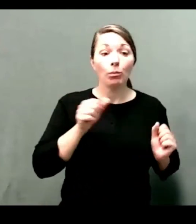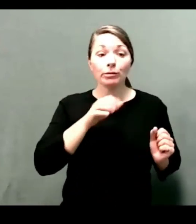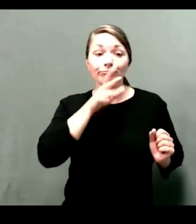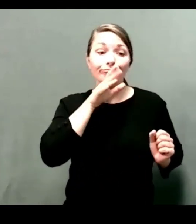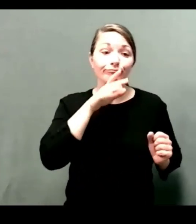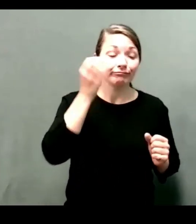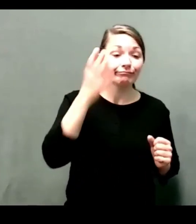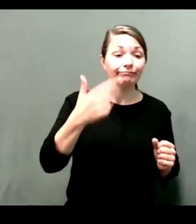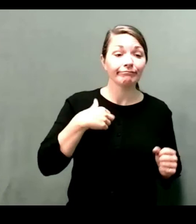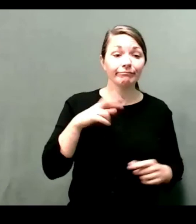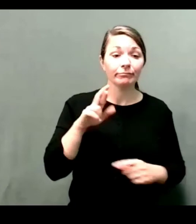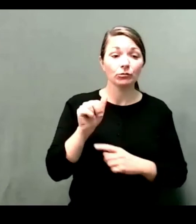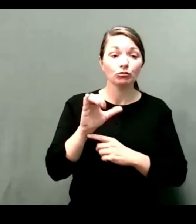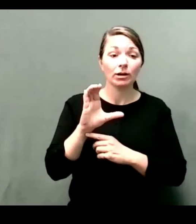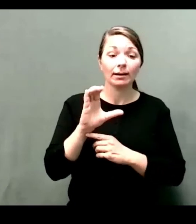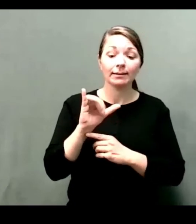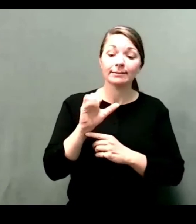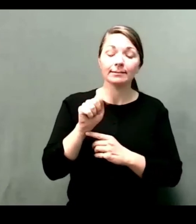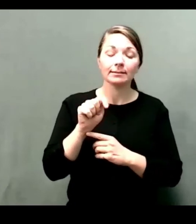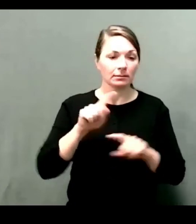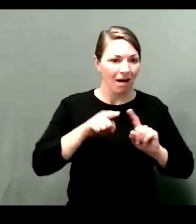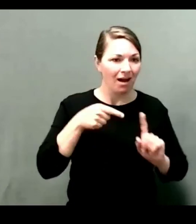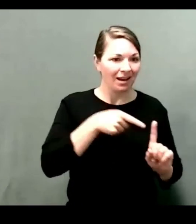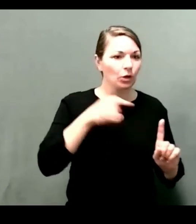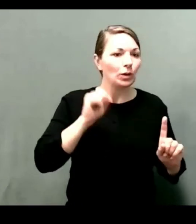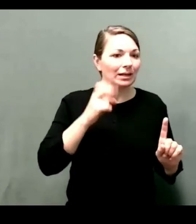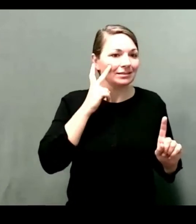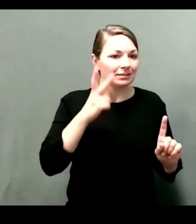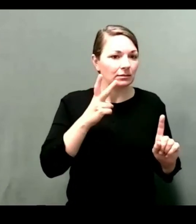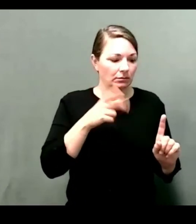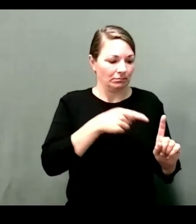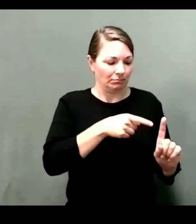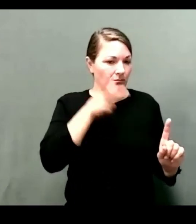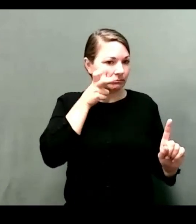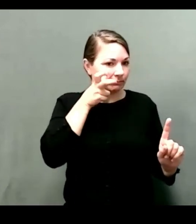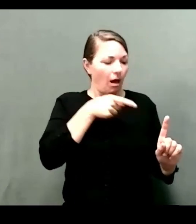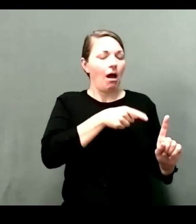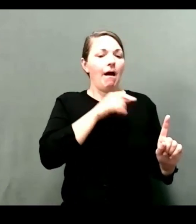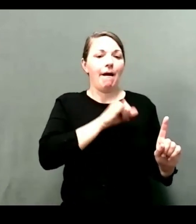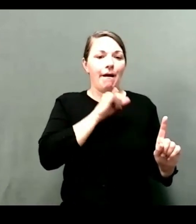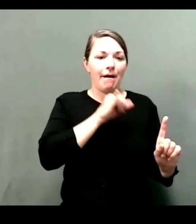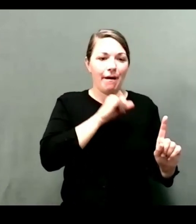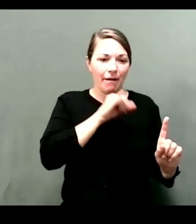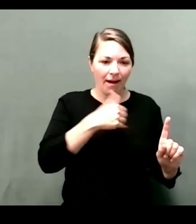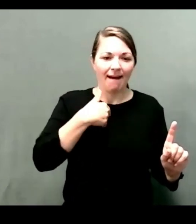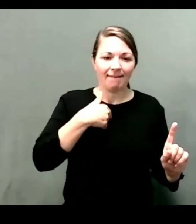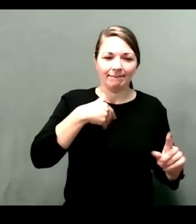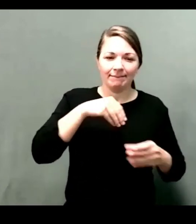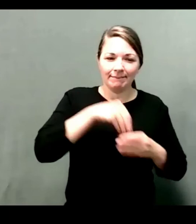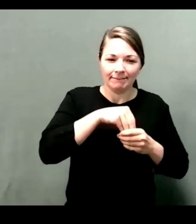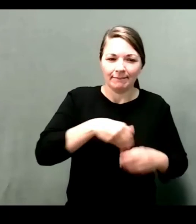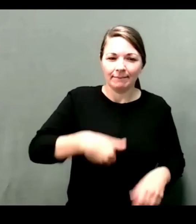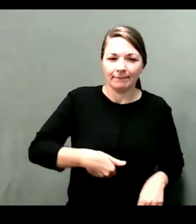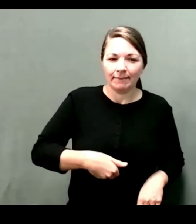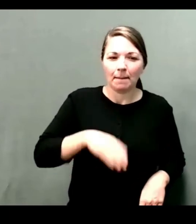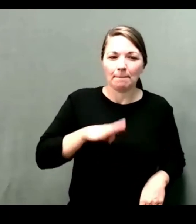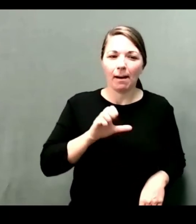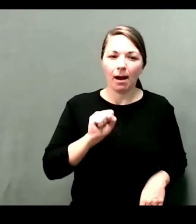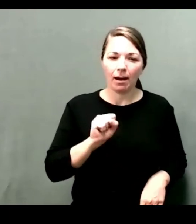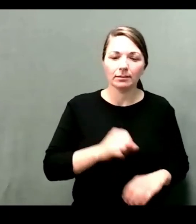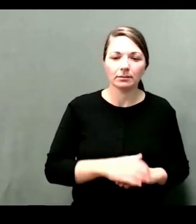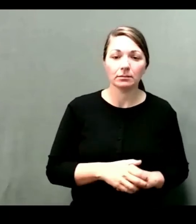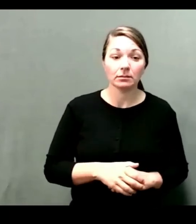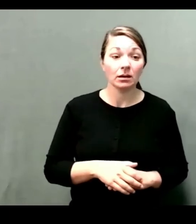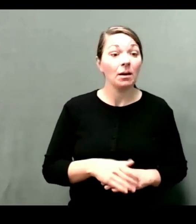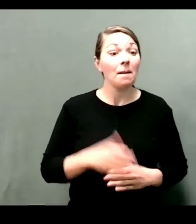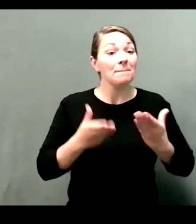values, beliefs that are held. Those are the kinds of things that we want to try and capture here. And this may also be more obvious, right? It might be your client saying, he told